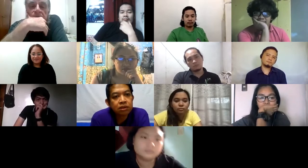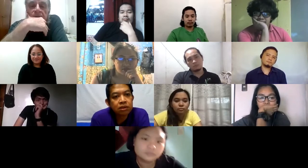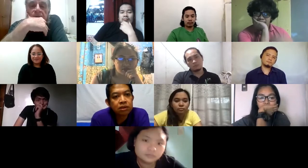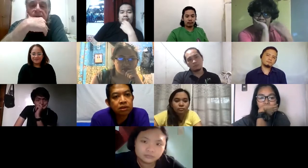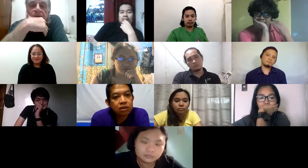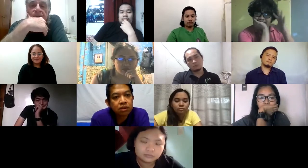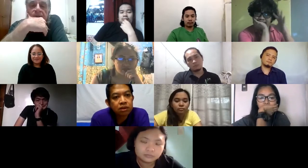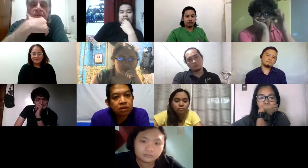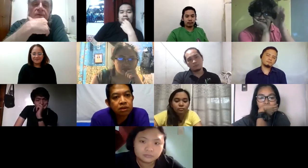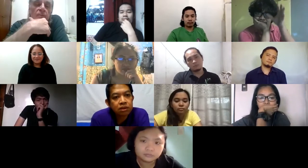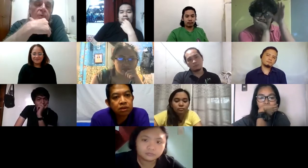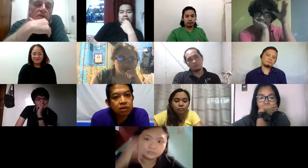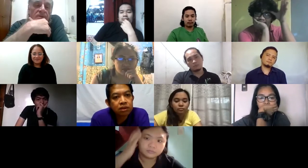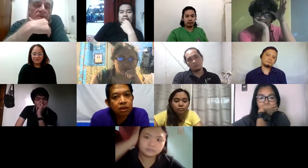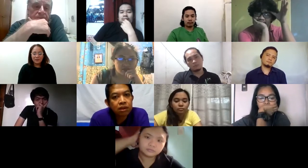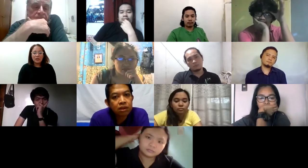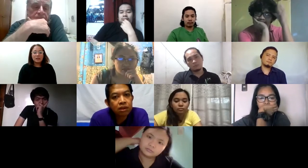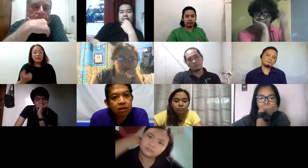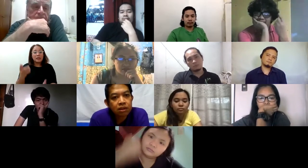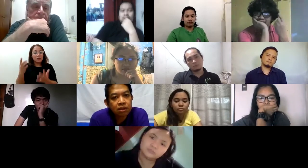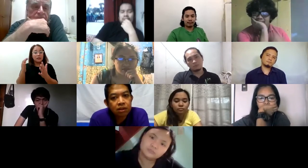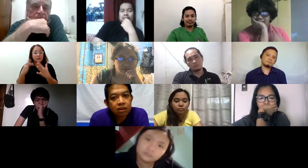Okay, and this is important.